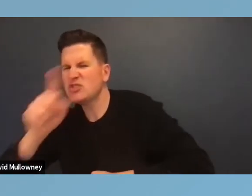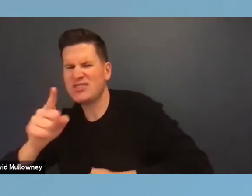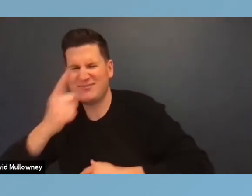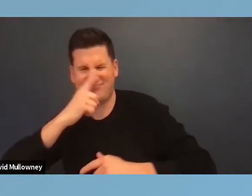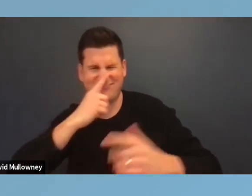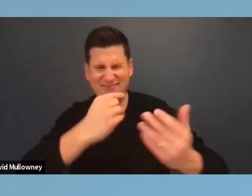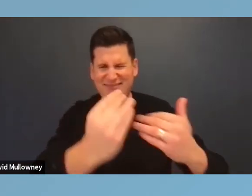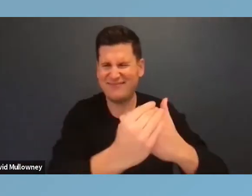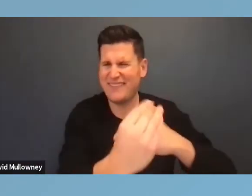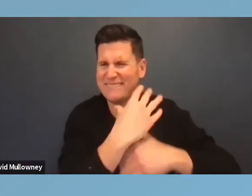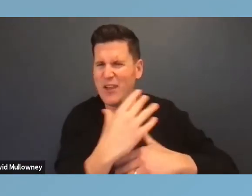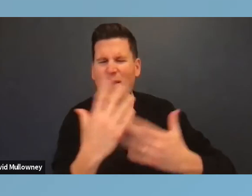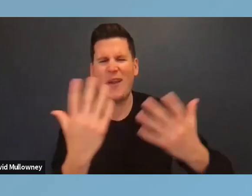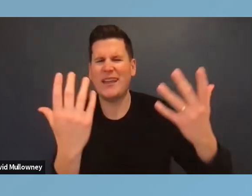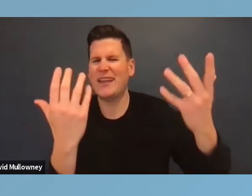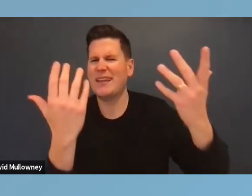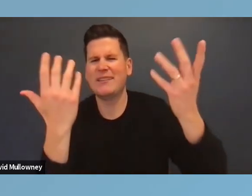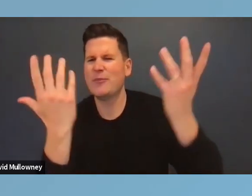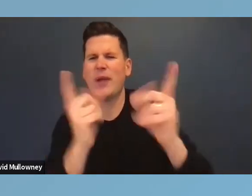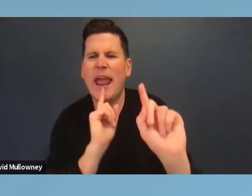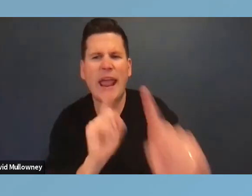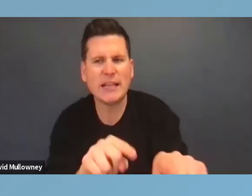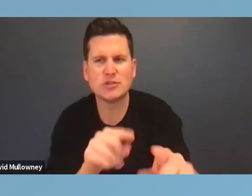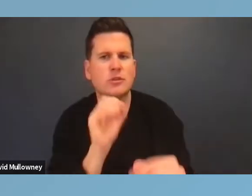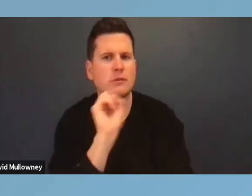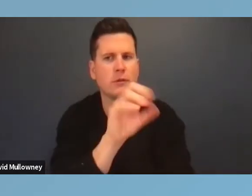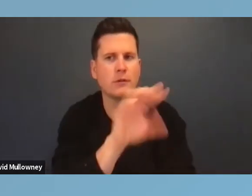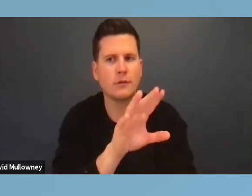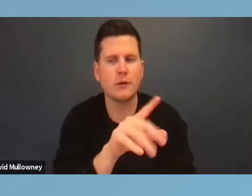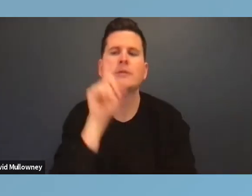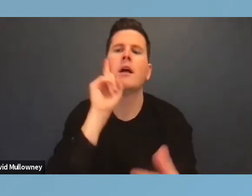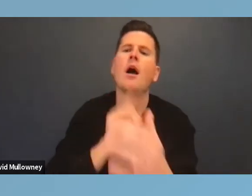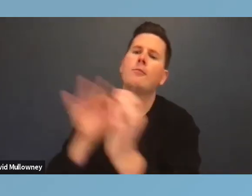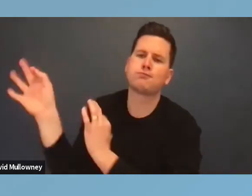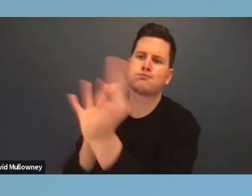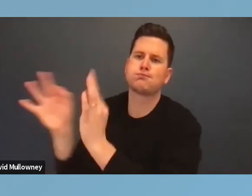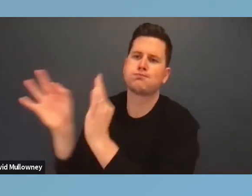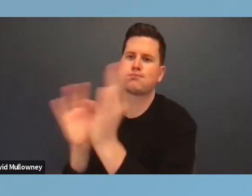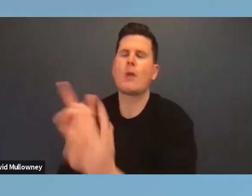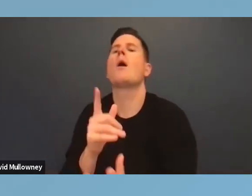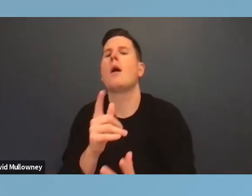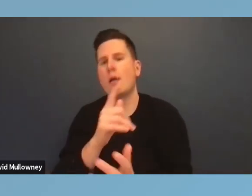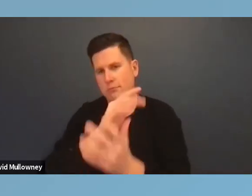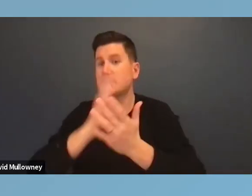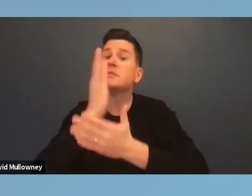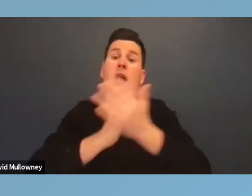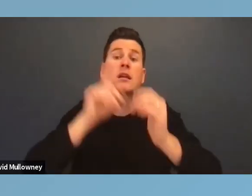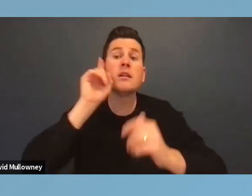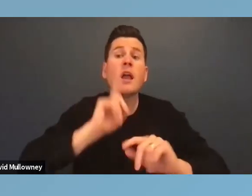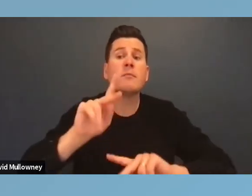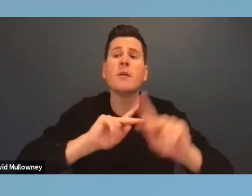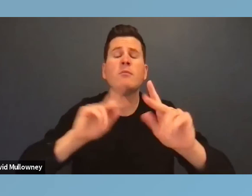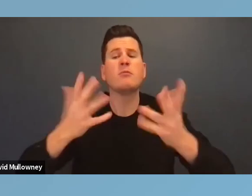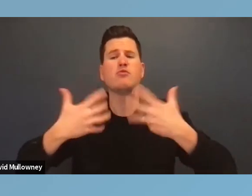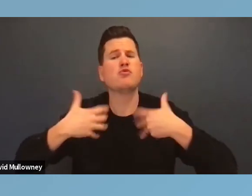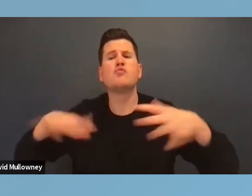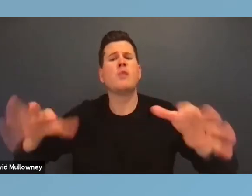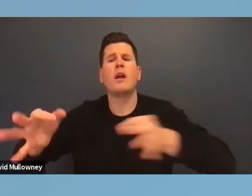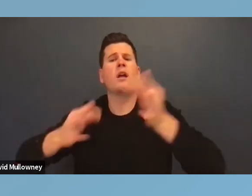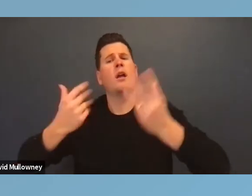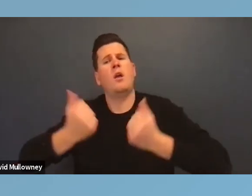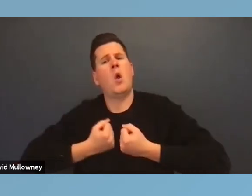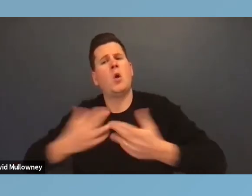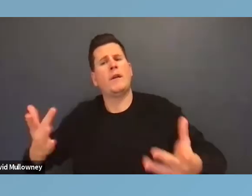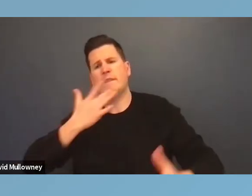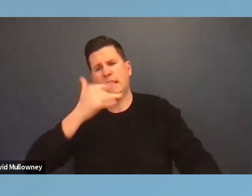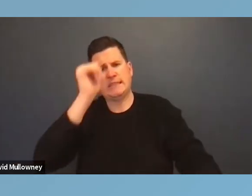them. Say, I'm not really sure. What's your advice? Could you help us out? And they would be happy to explain.